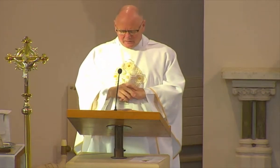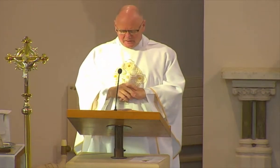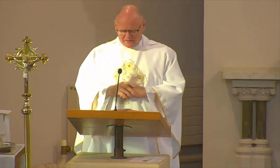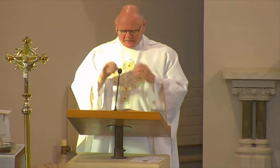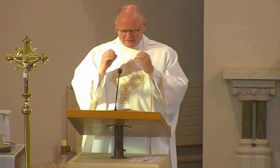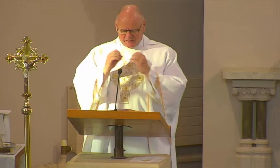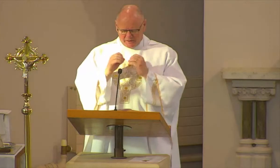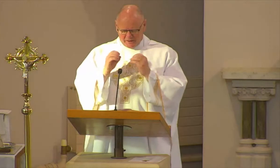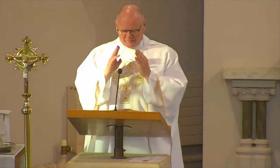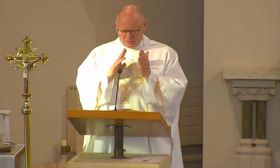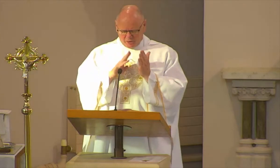especially Brady McCauley.